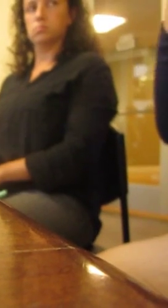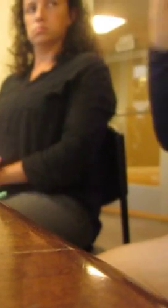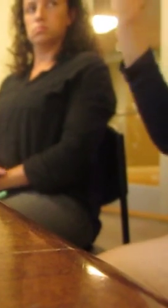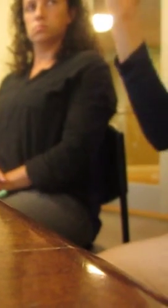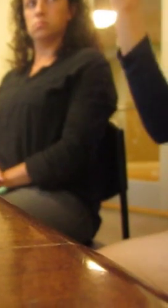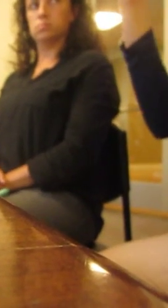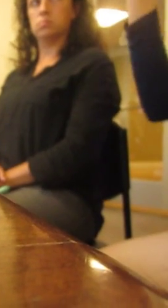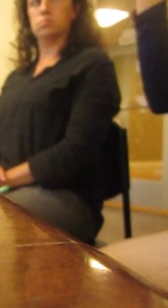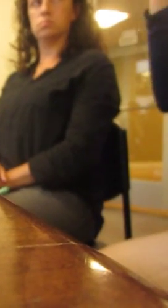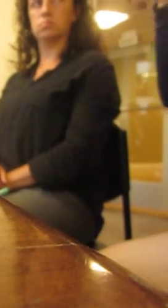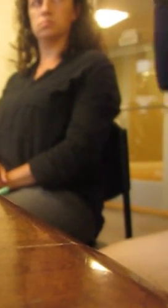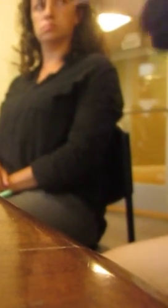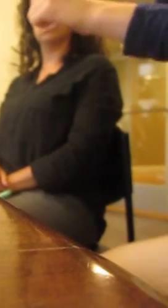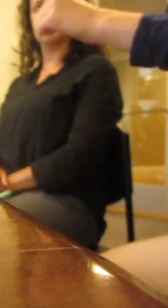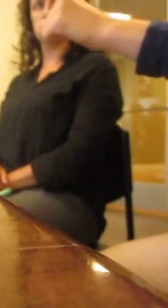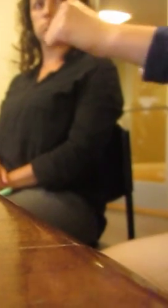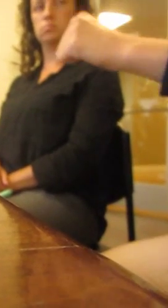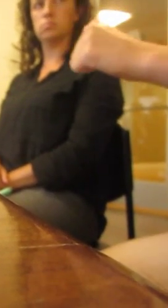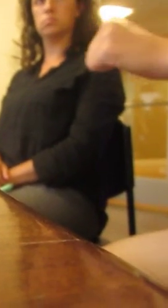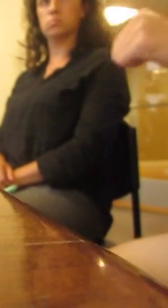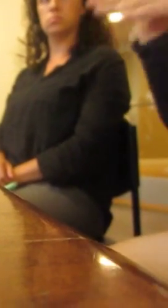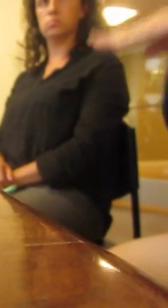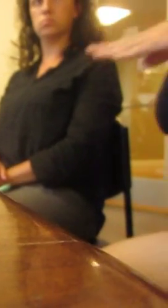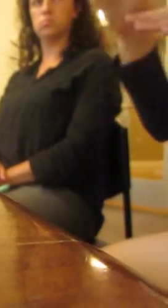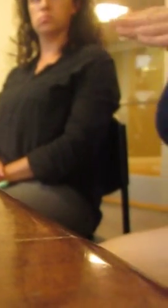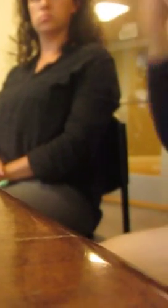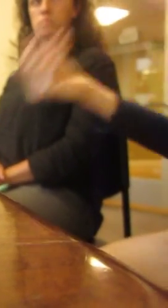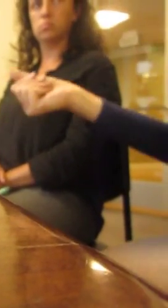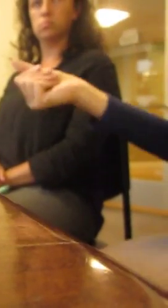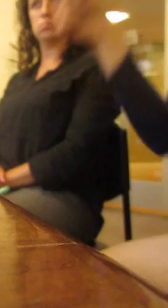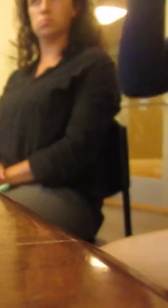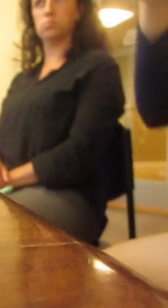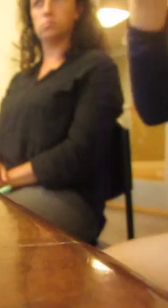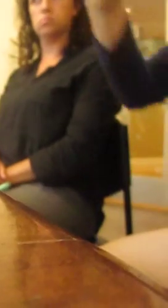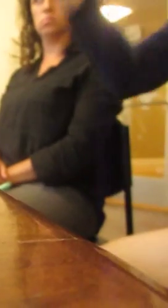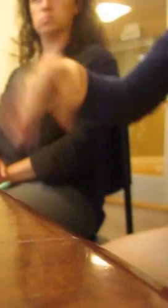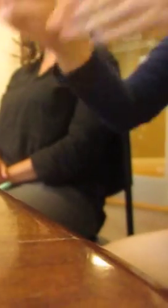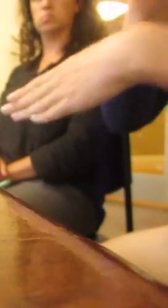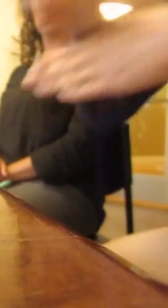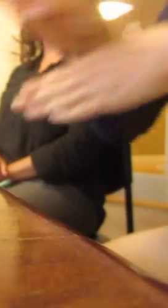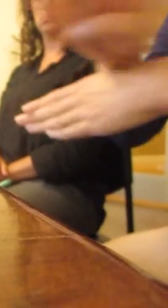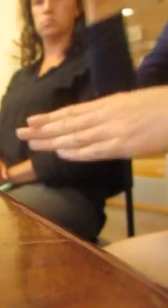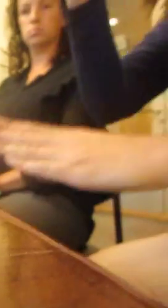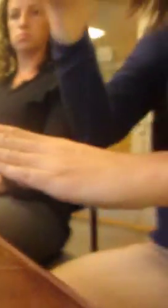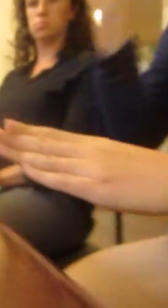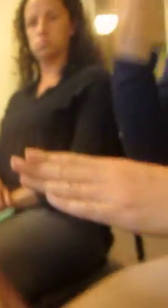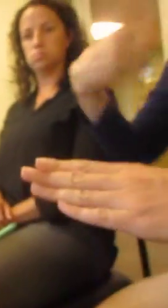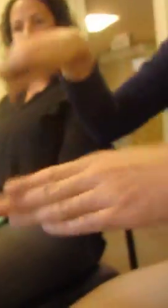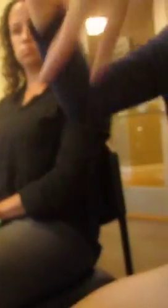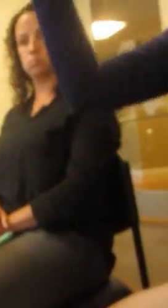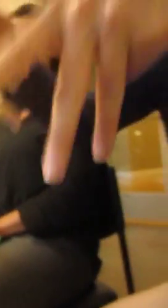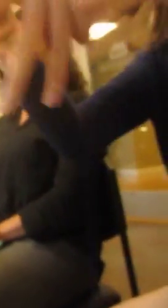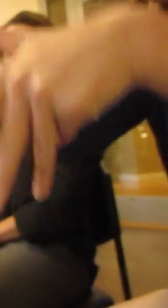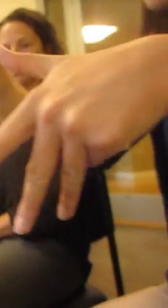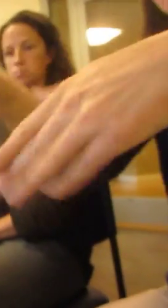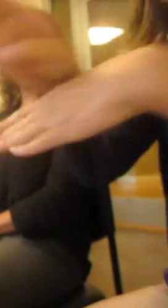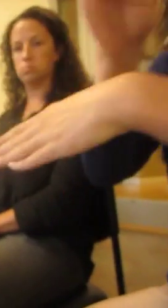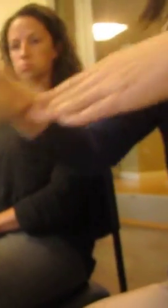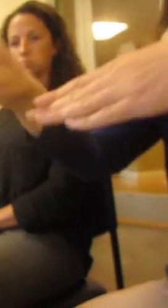you have unresolved business, you have to finish the business. Okay. And if we don't sort that out, we're not going to get to the answer of this because we